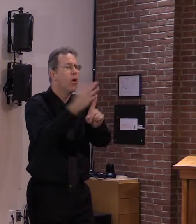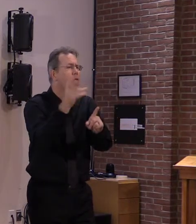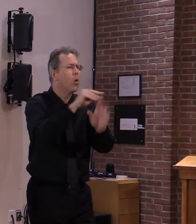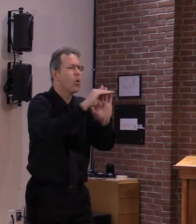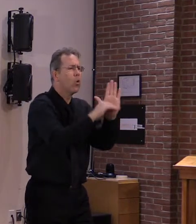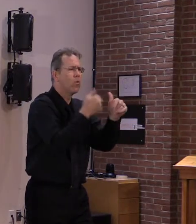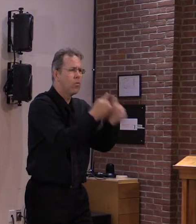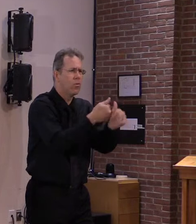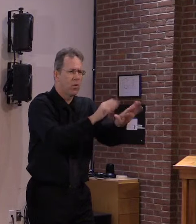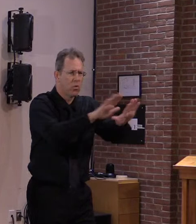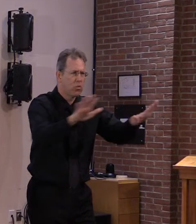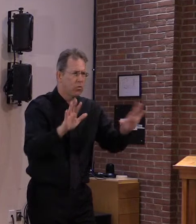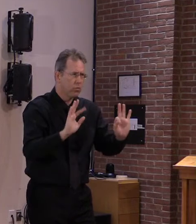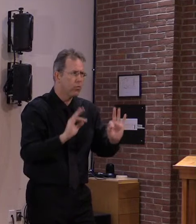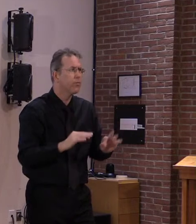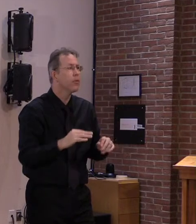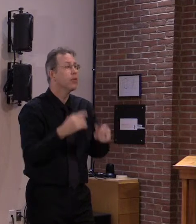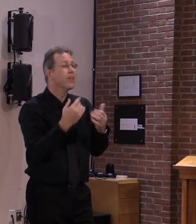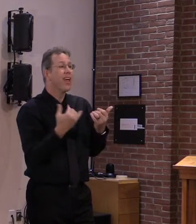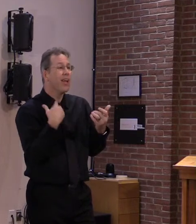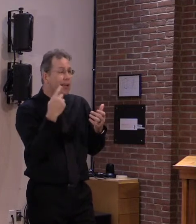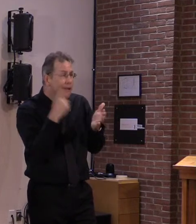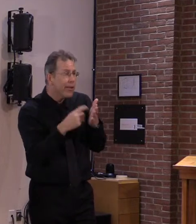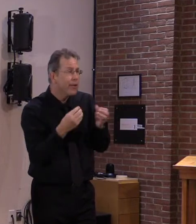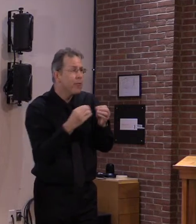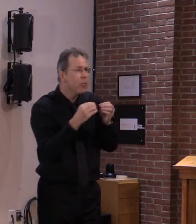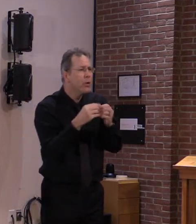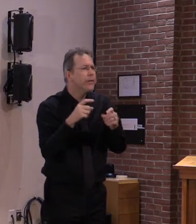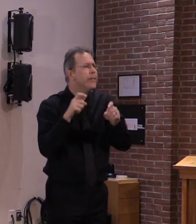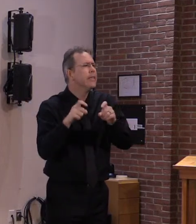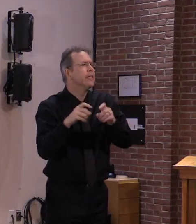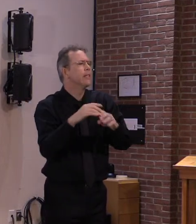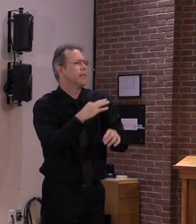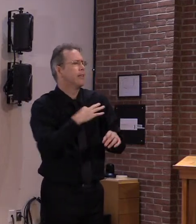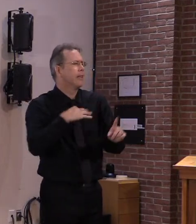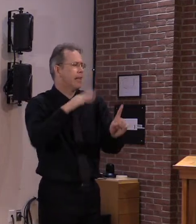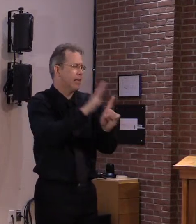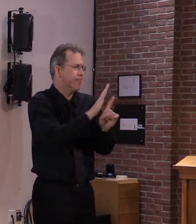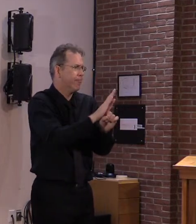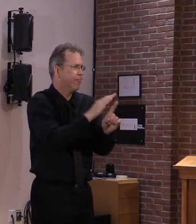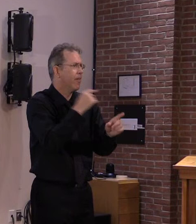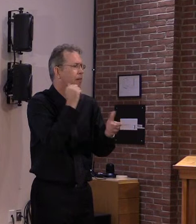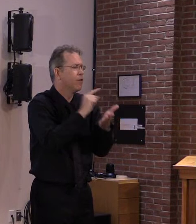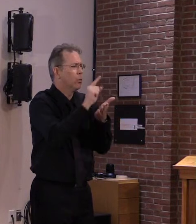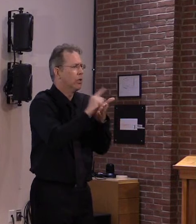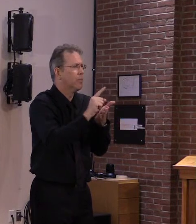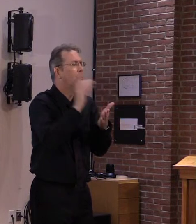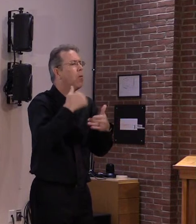with households outside of your household, we were asking you